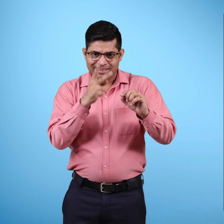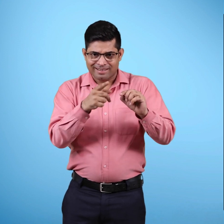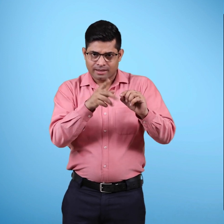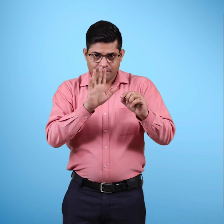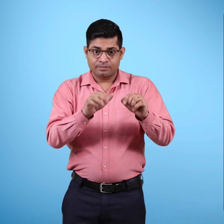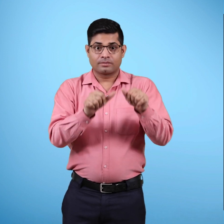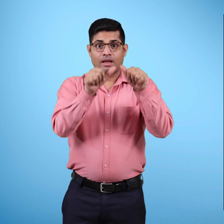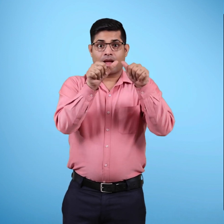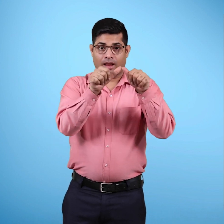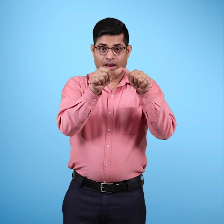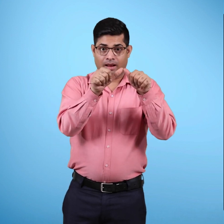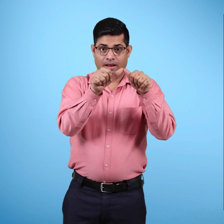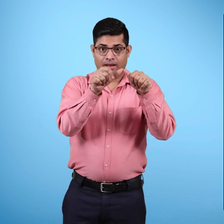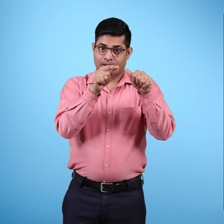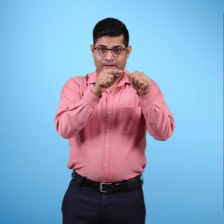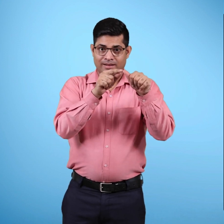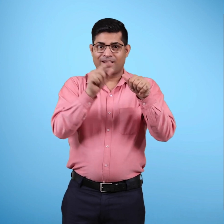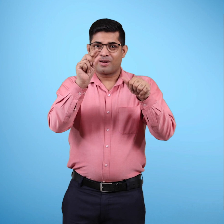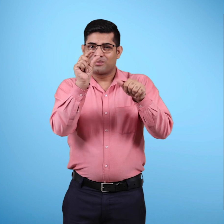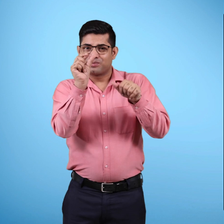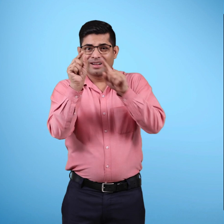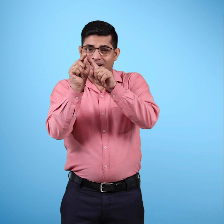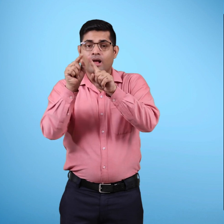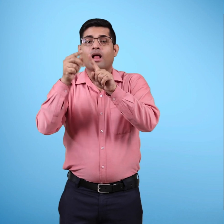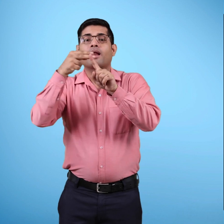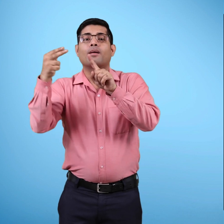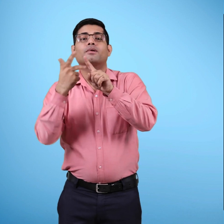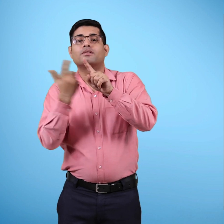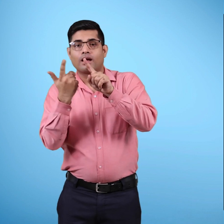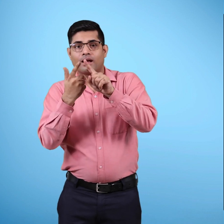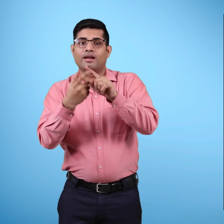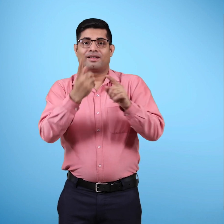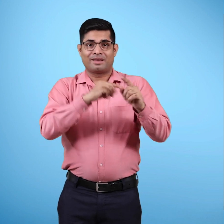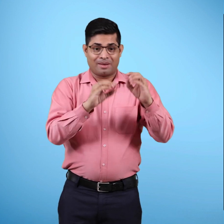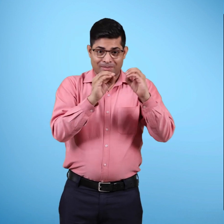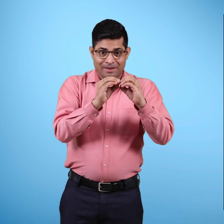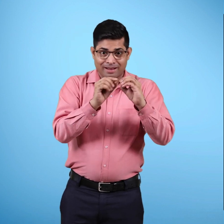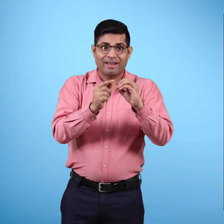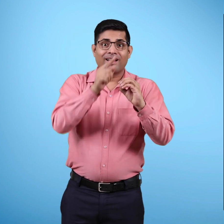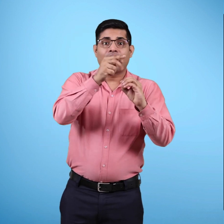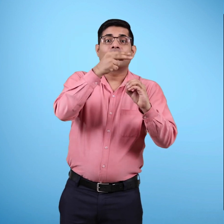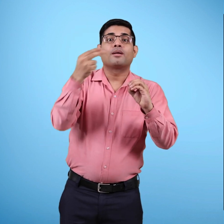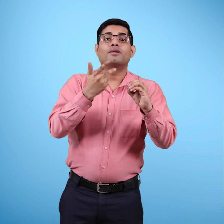7.16a, roots of blank. Figure 7.16b, roots